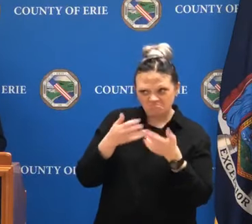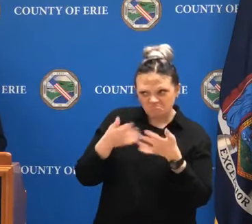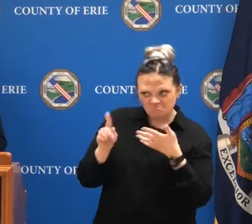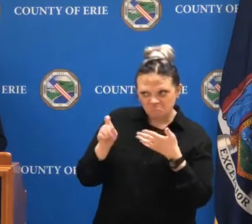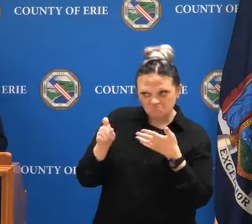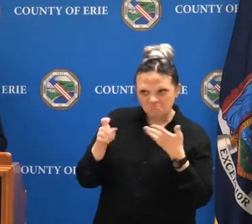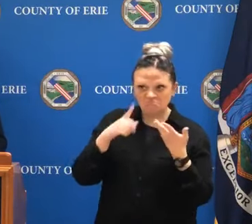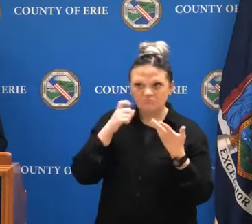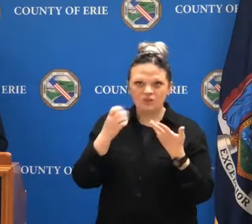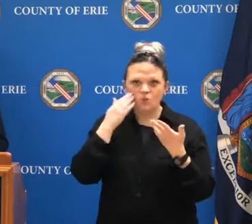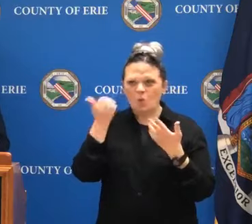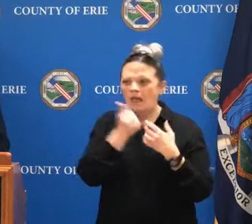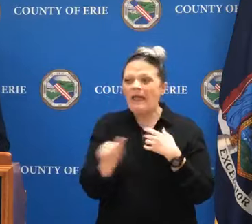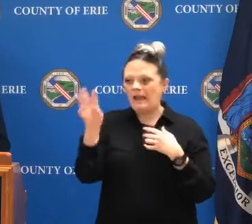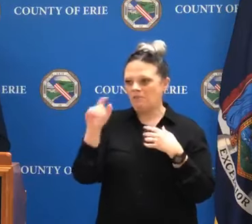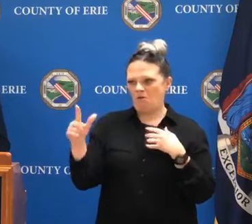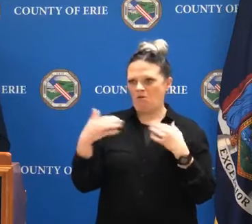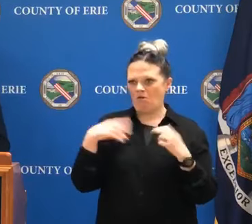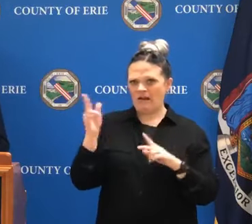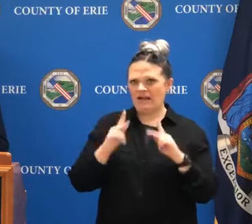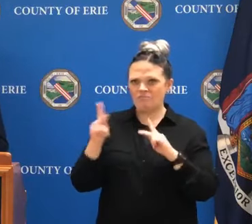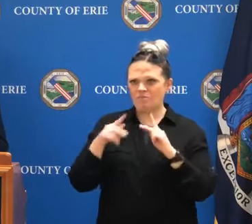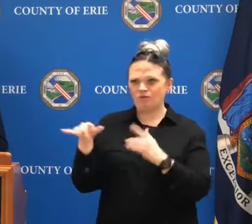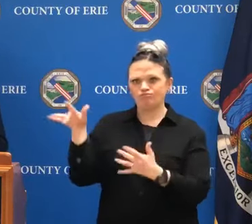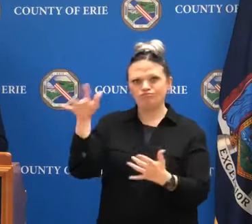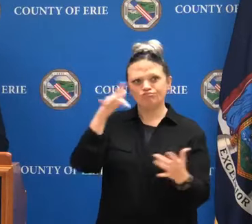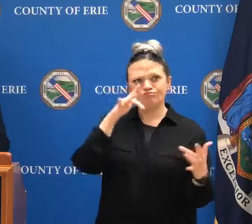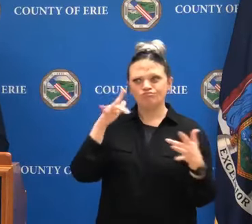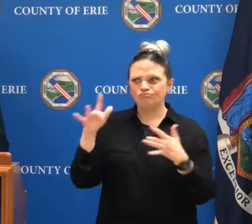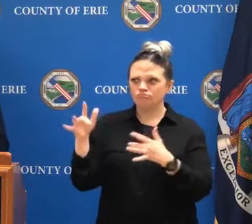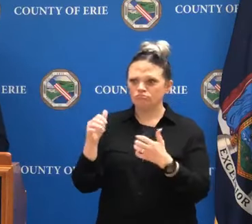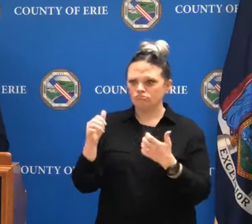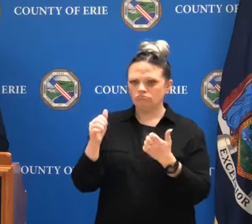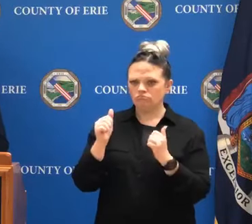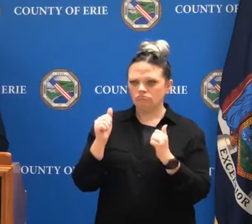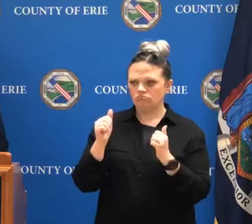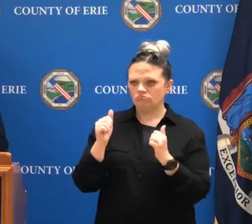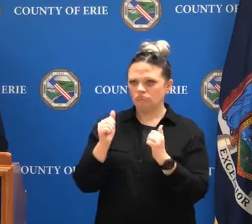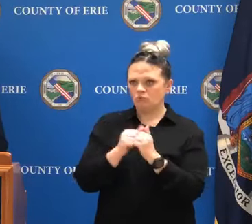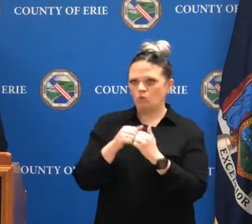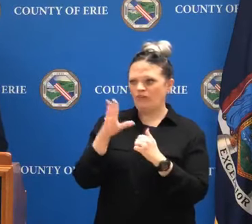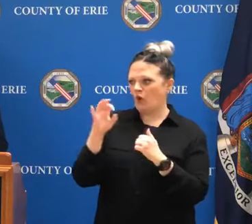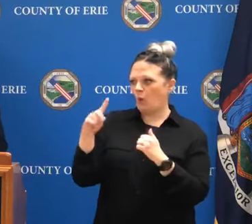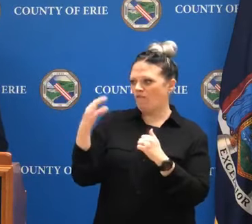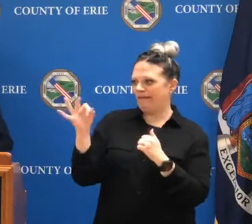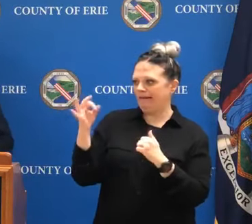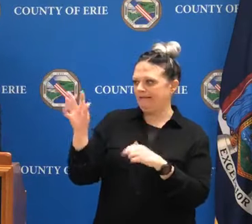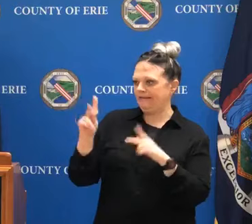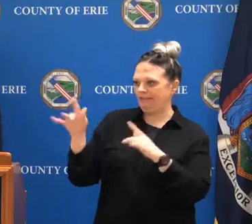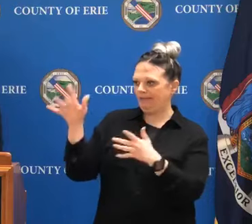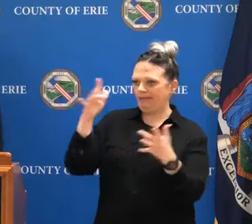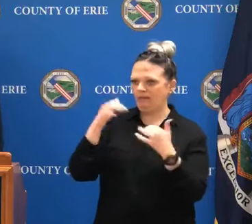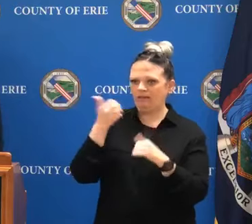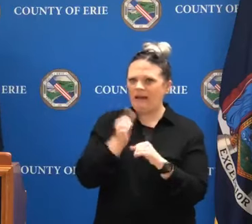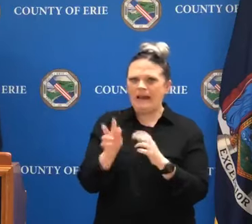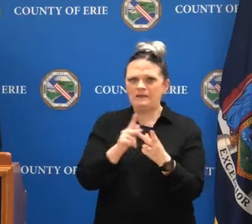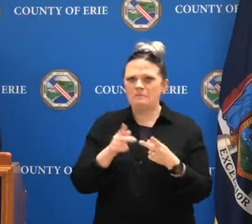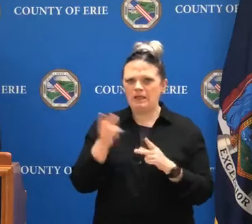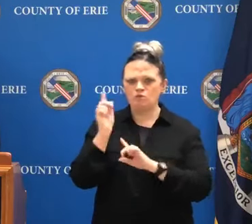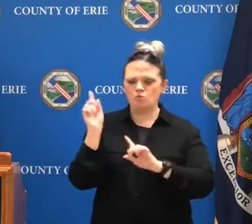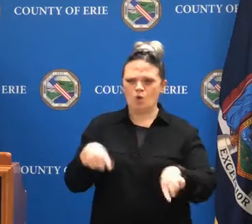know that probably any mall has people walking around with who are infected with COVID-19, or, you know, any place that we go